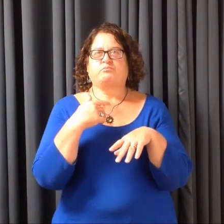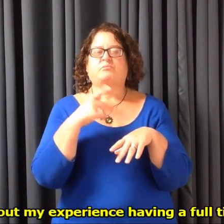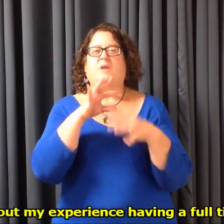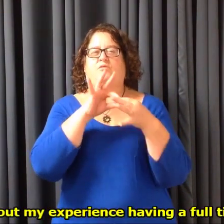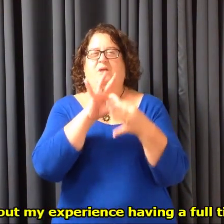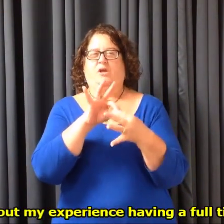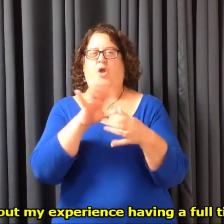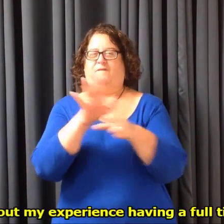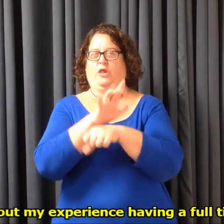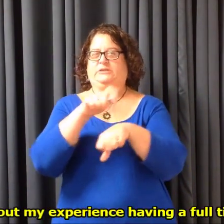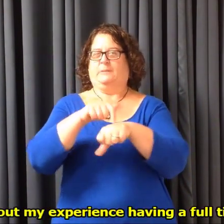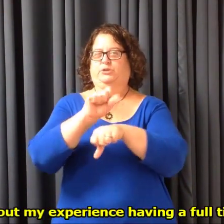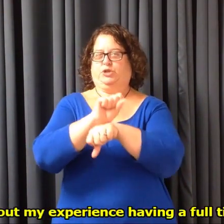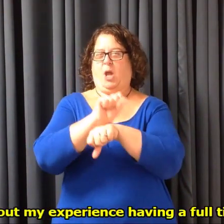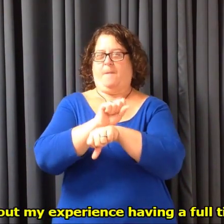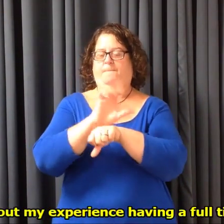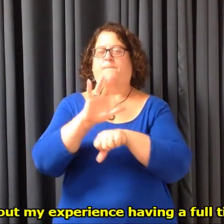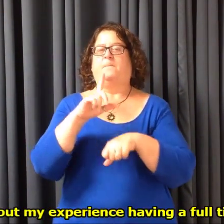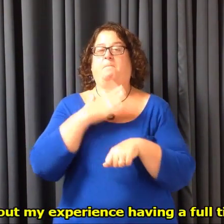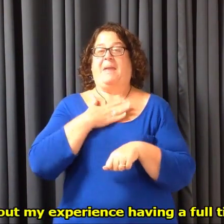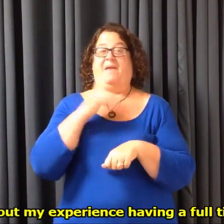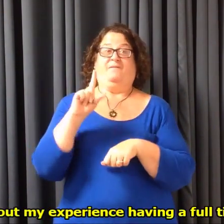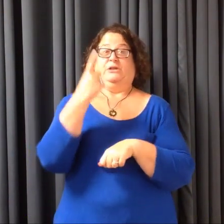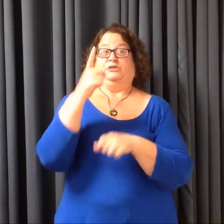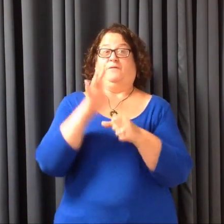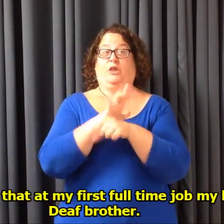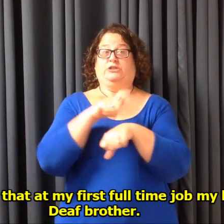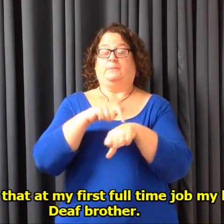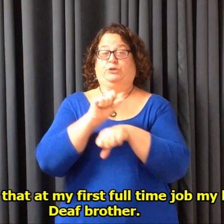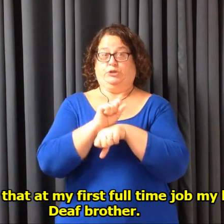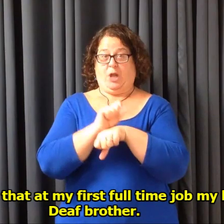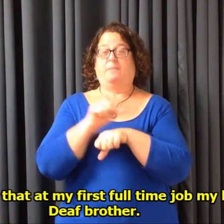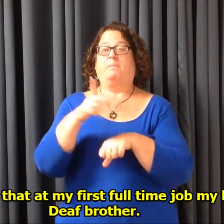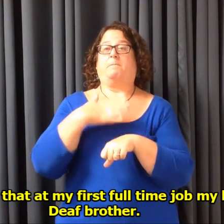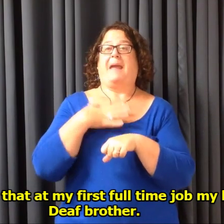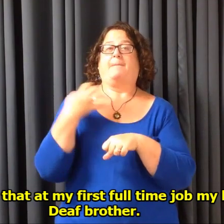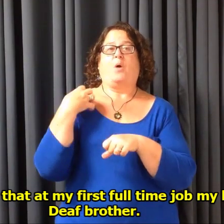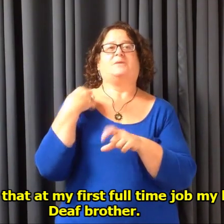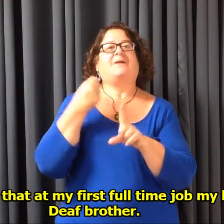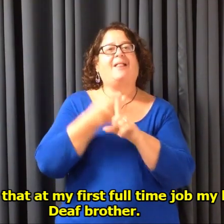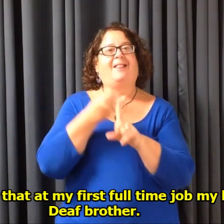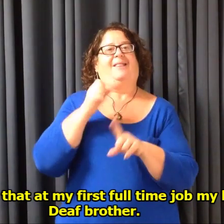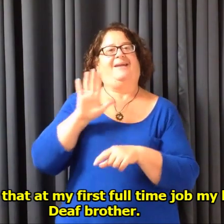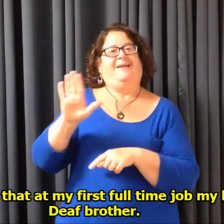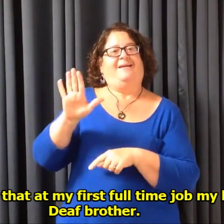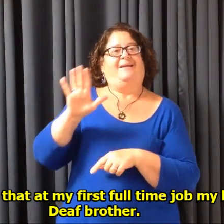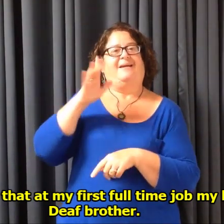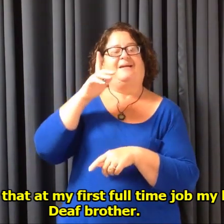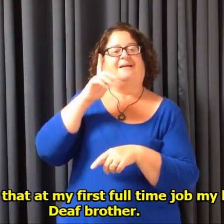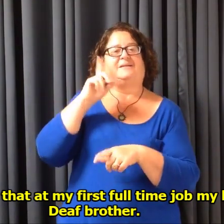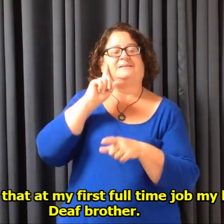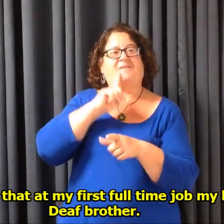I can talk about my experience having a full-time job. It so happened that at my first full-time job, my boss had a deaf